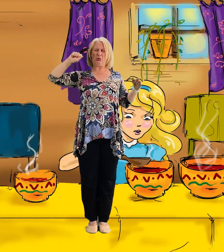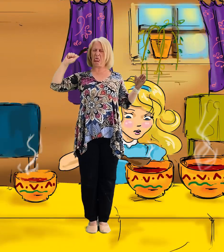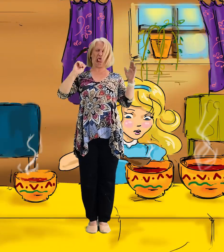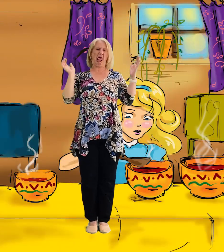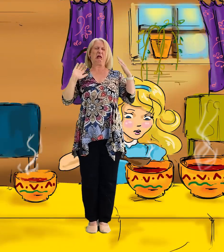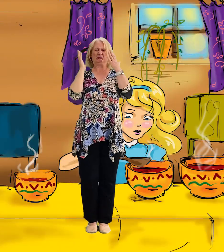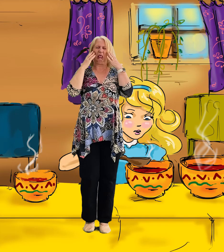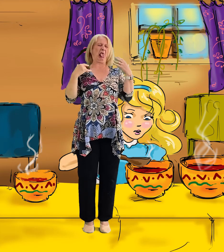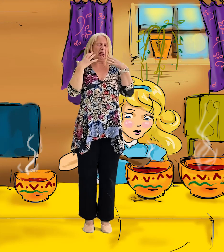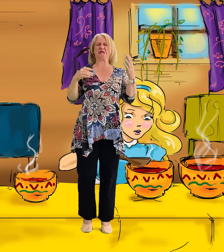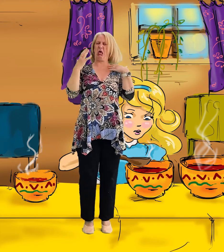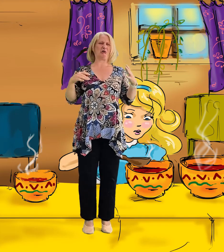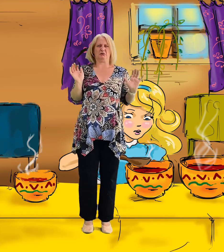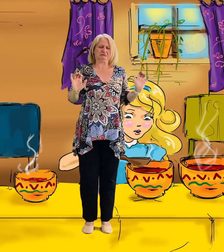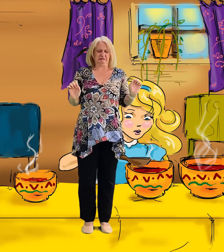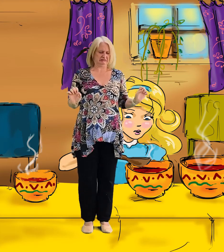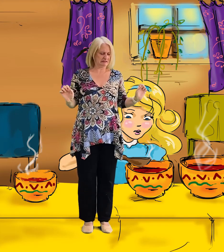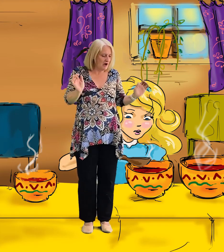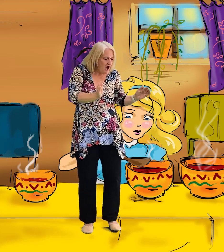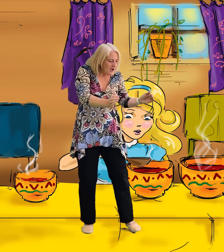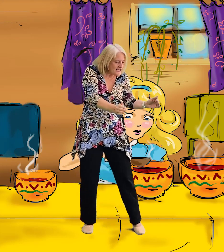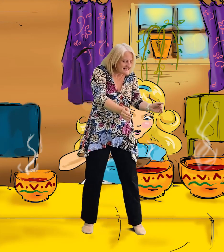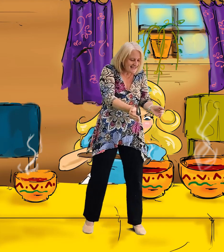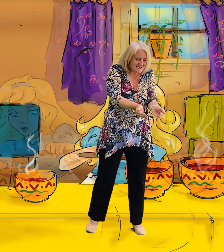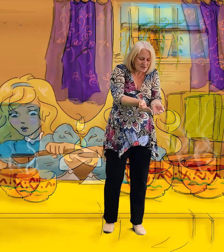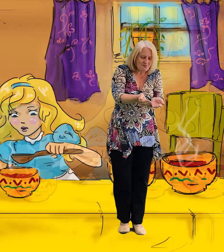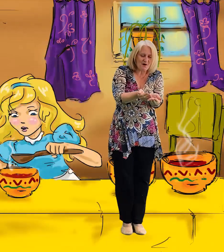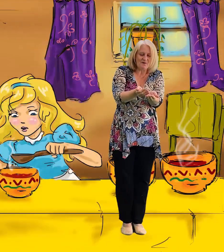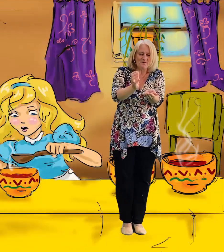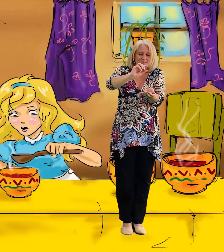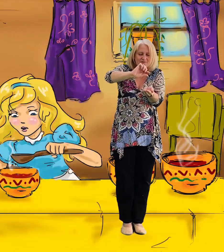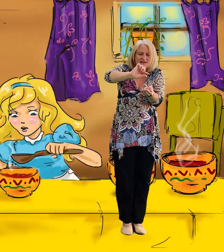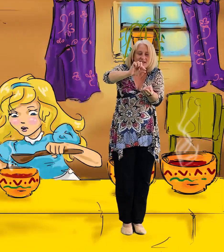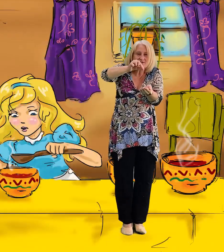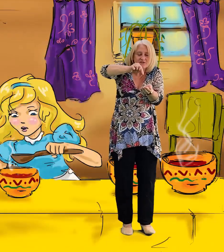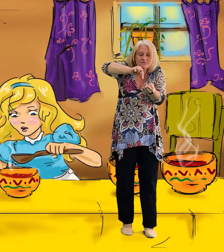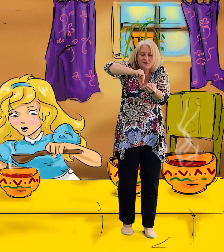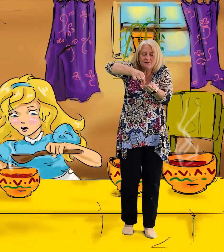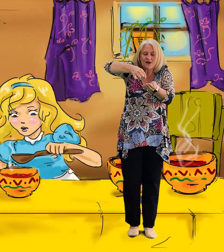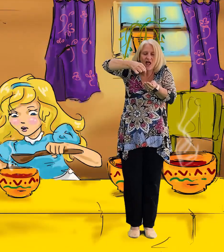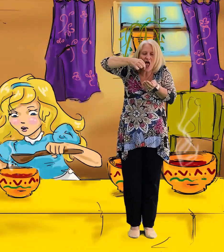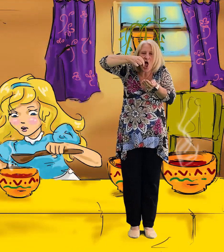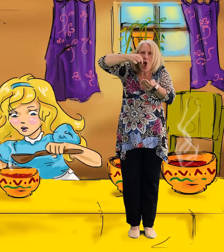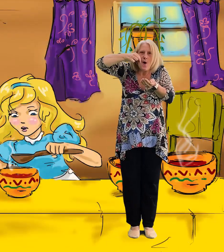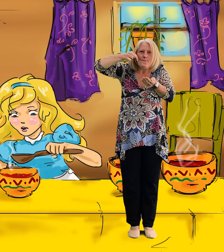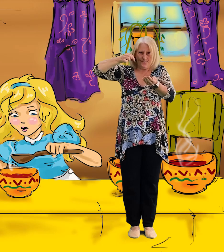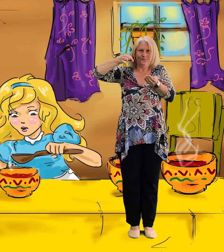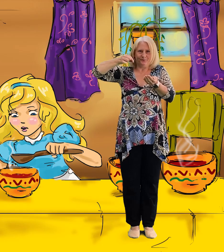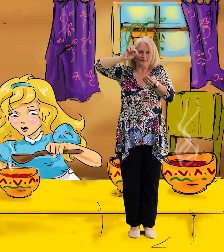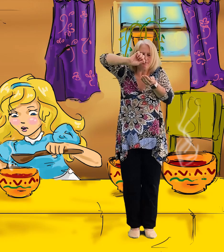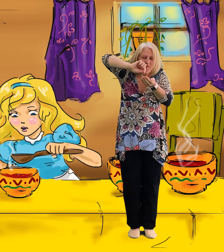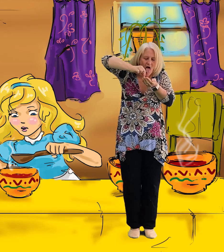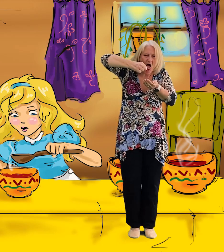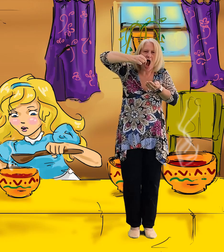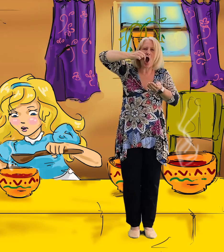Oh, hot. It's a little bowl. Little spoon. Mmm. Mmm.